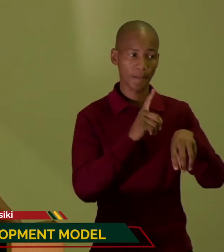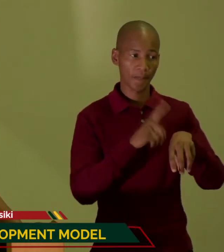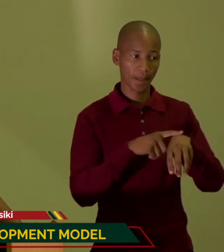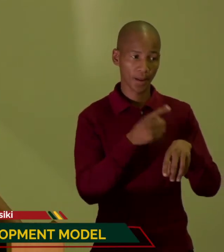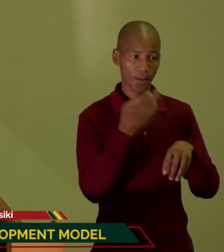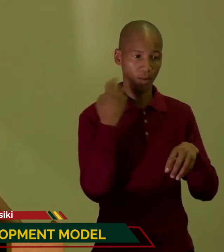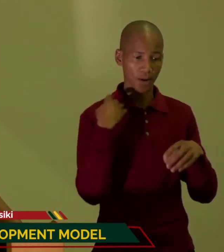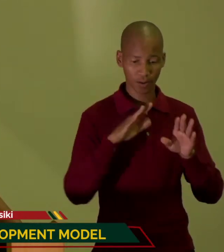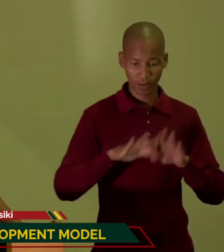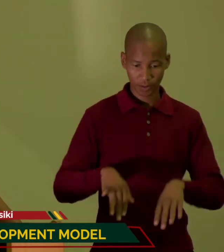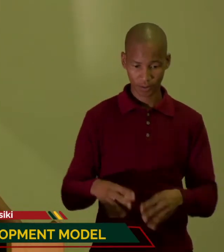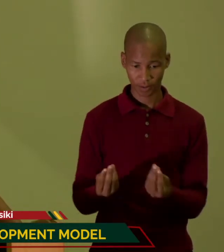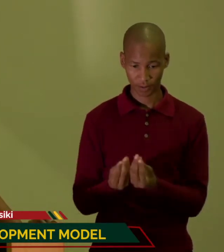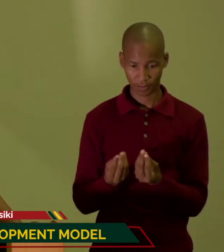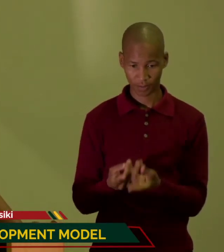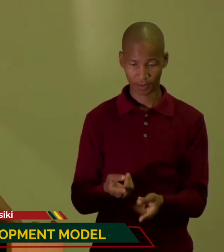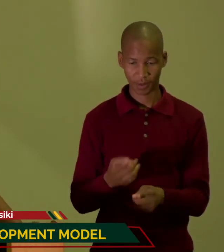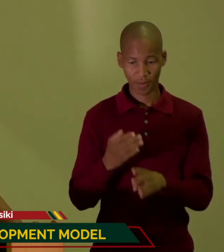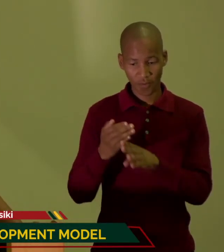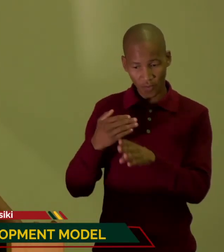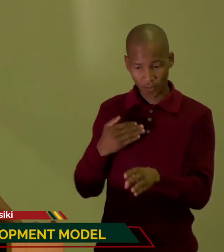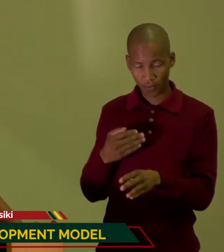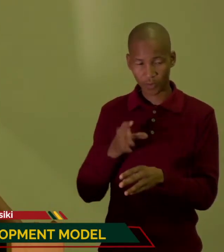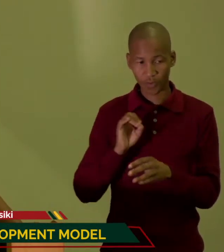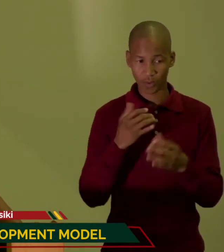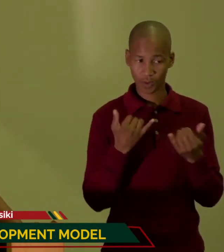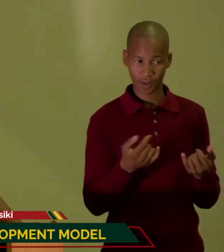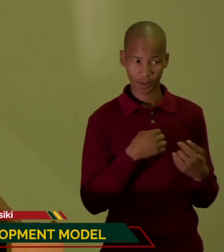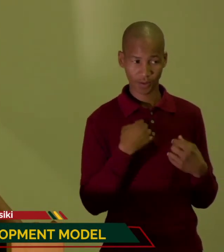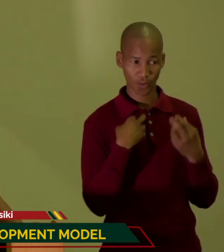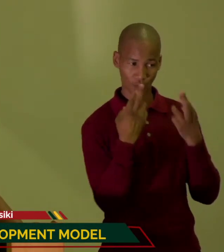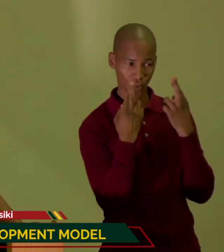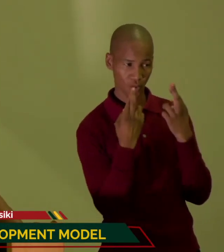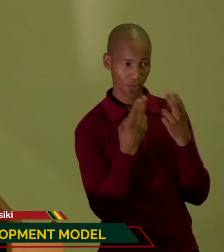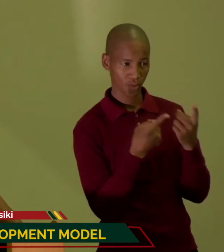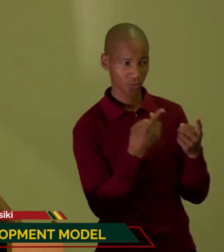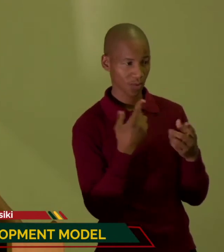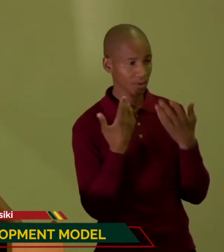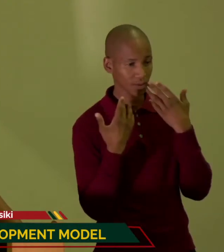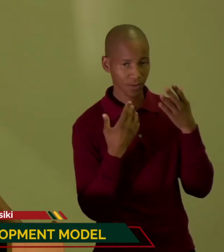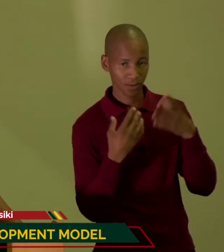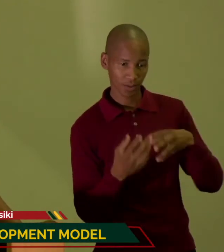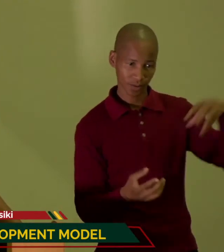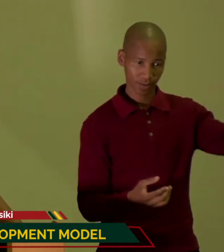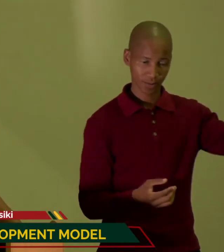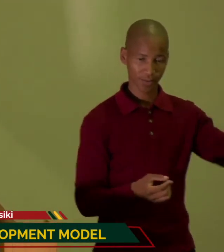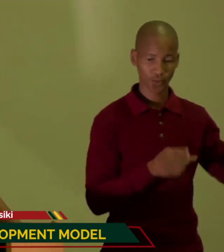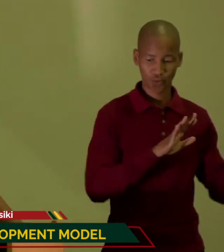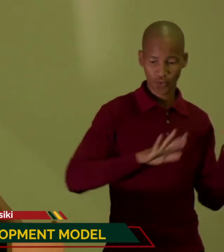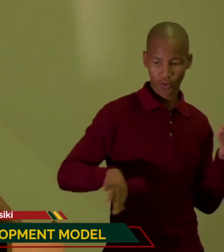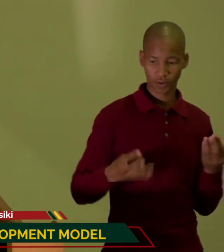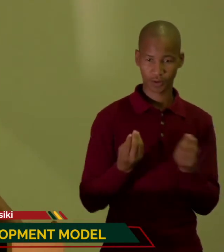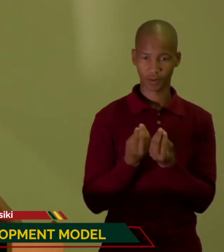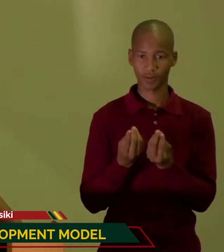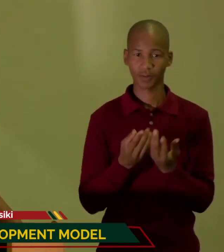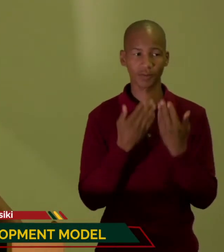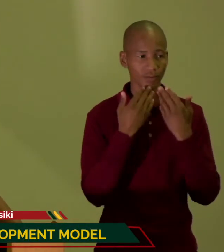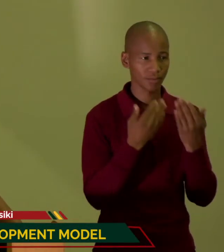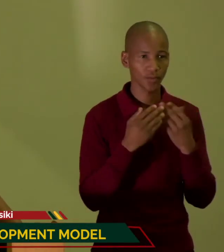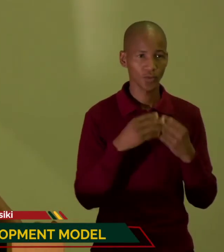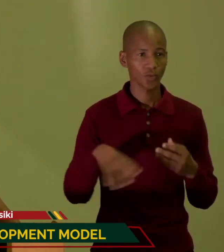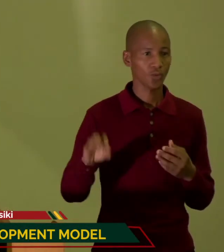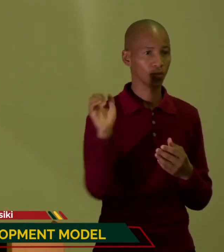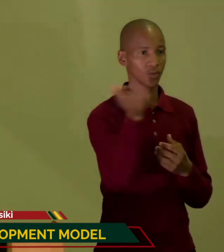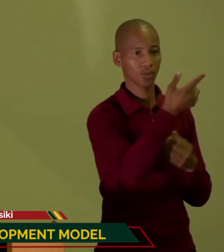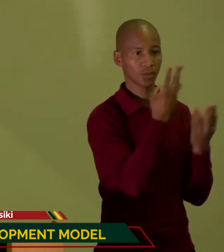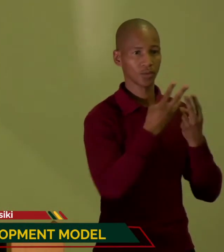there's an expectation that you will leave something in the area. Thank you very much. Everybody is welcome in this meeting.